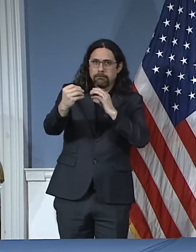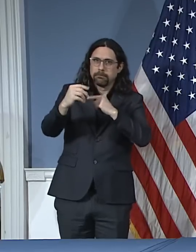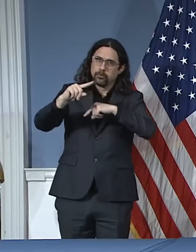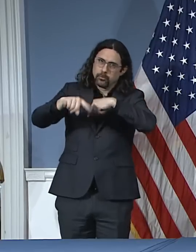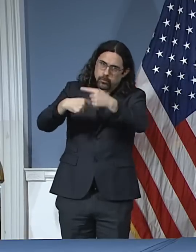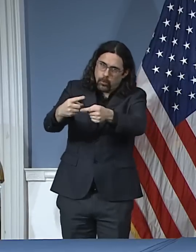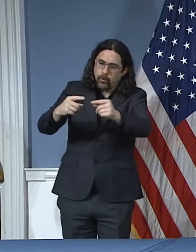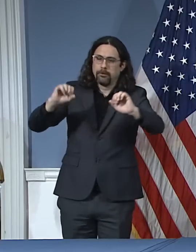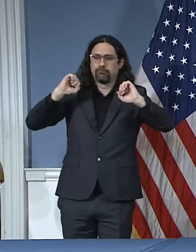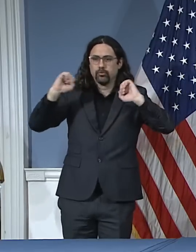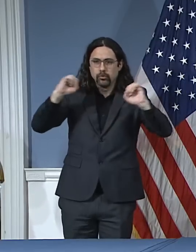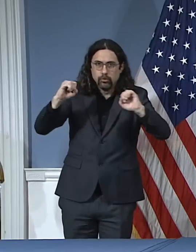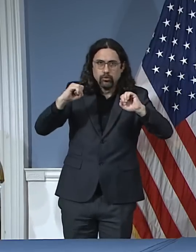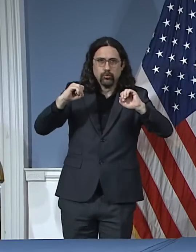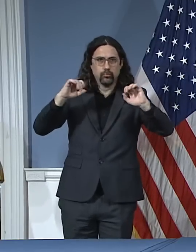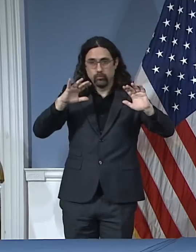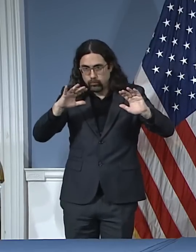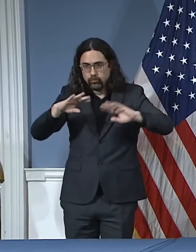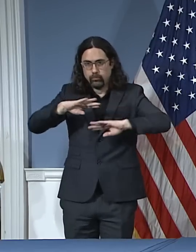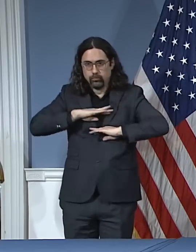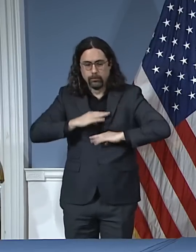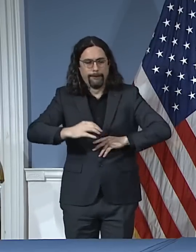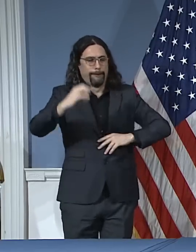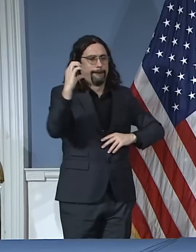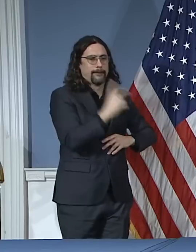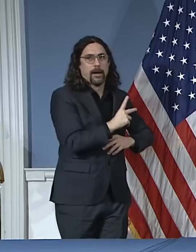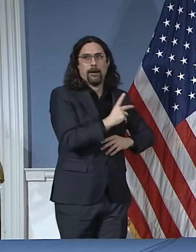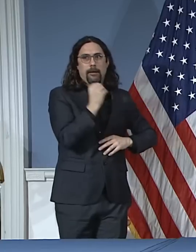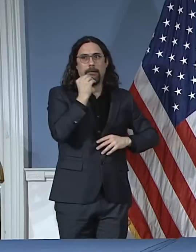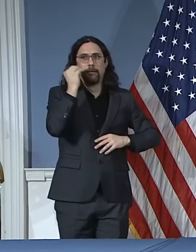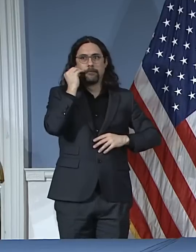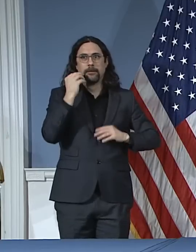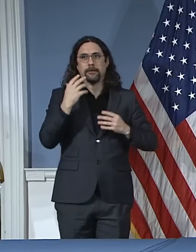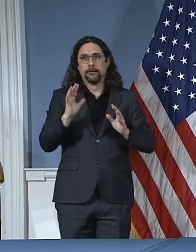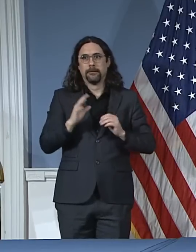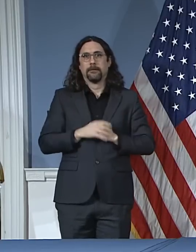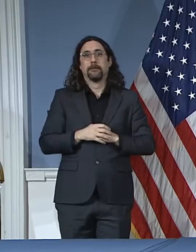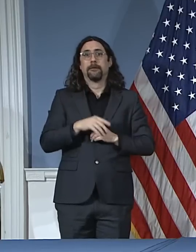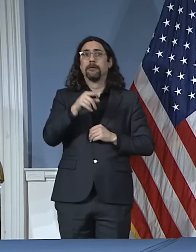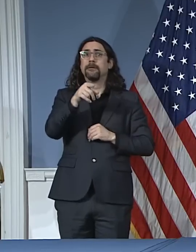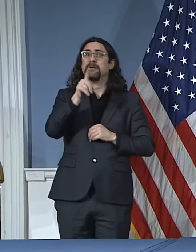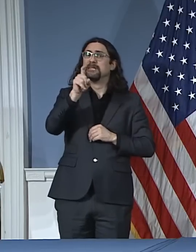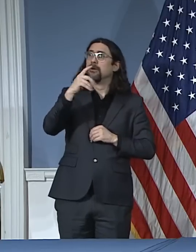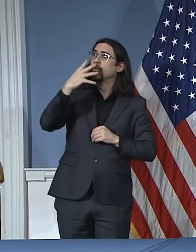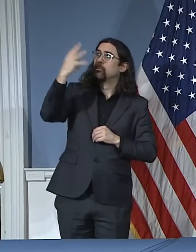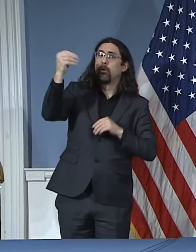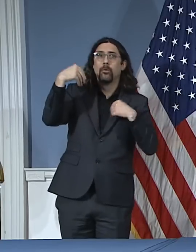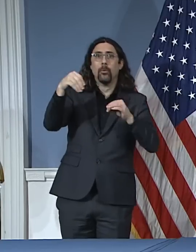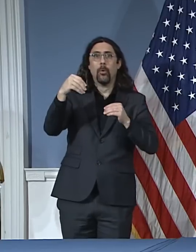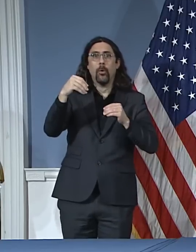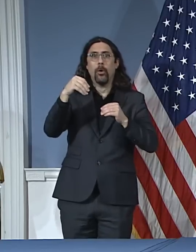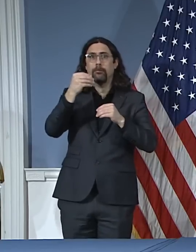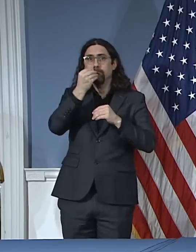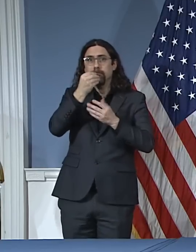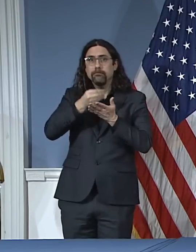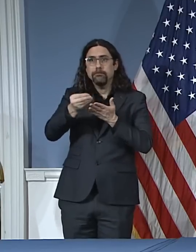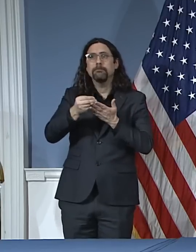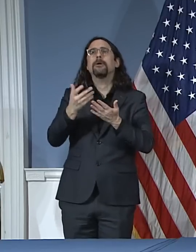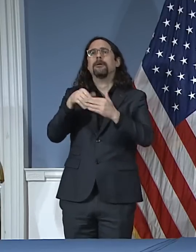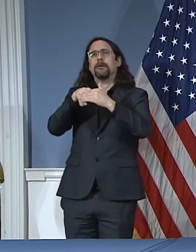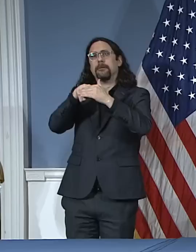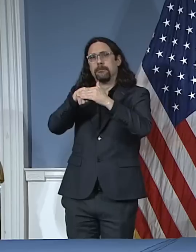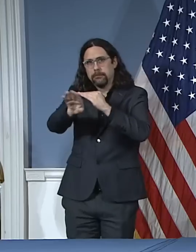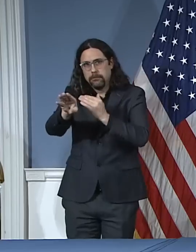get what you need, get back inside. Gotta go to the pharmacy, get what you need, get back inside. We will be enforcing